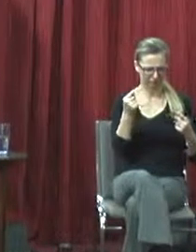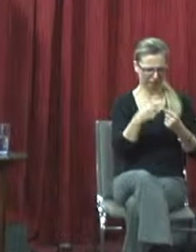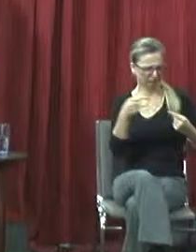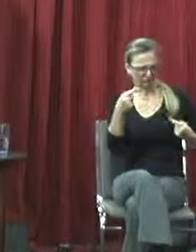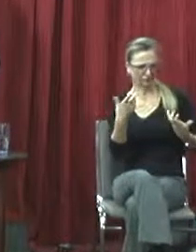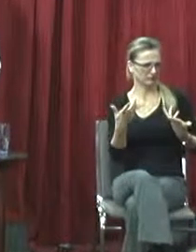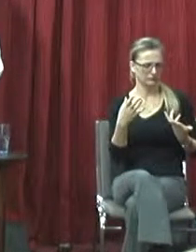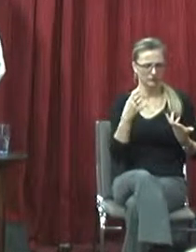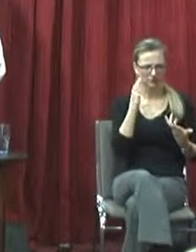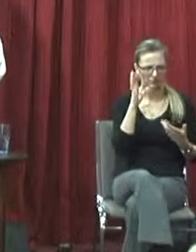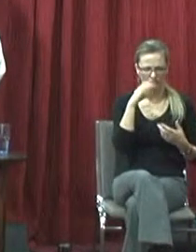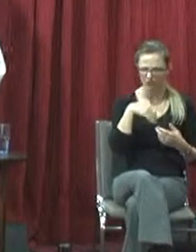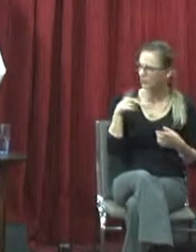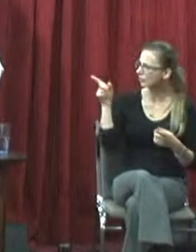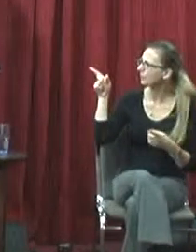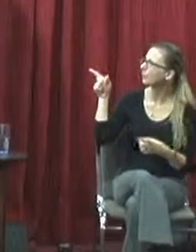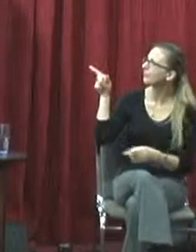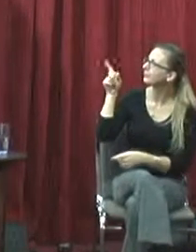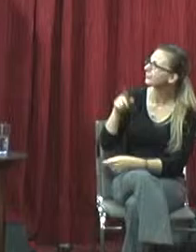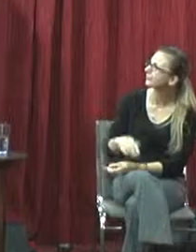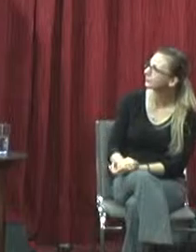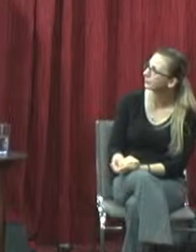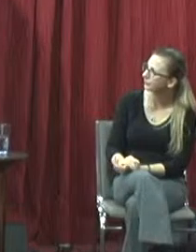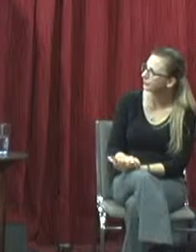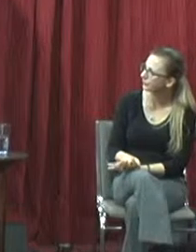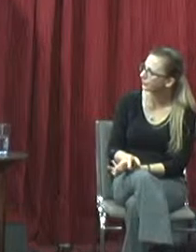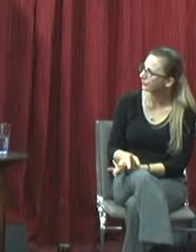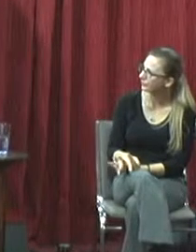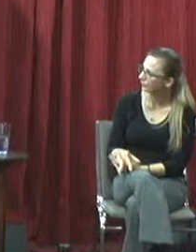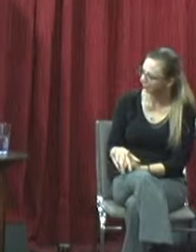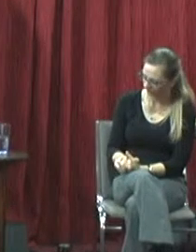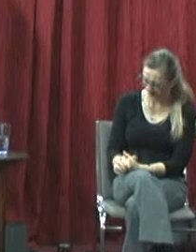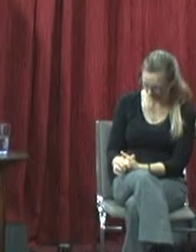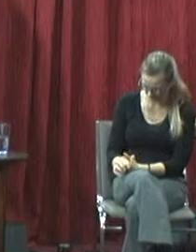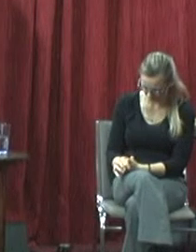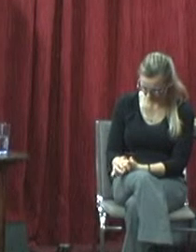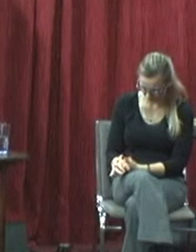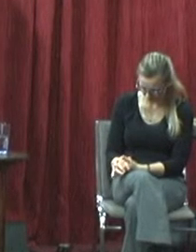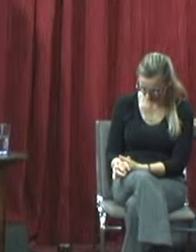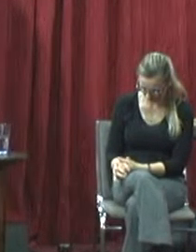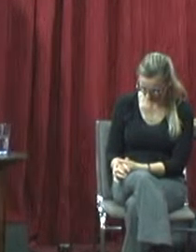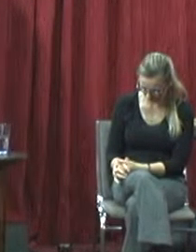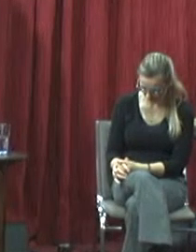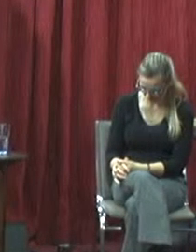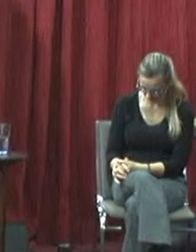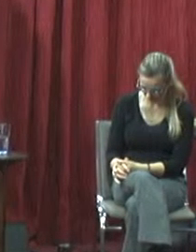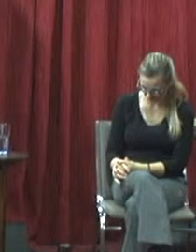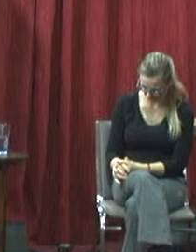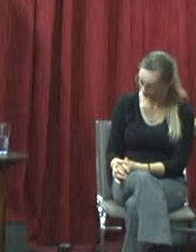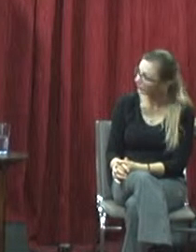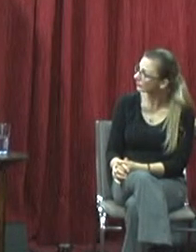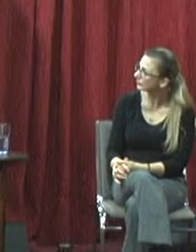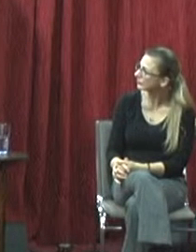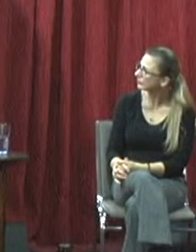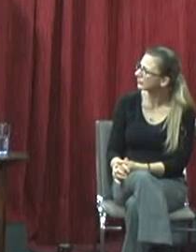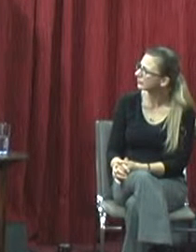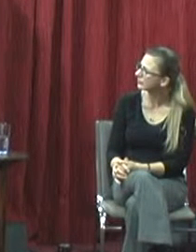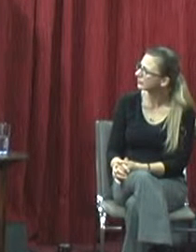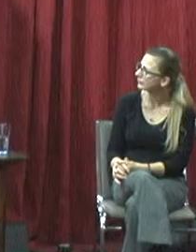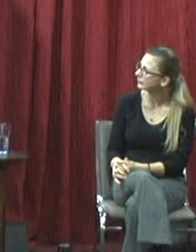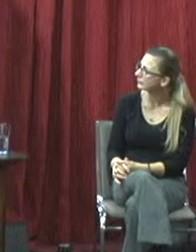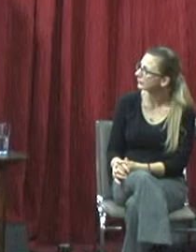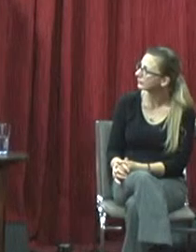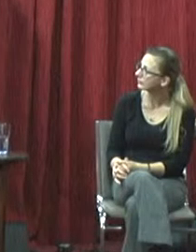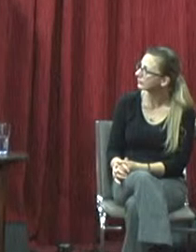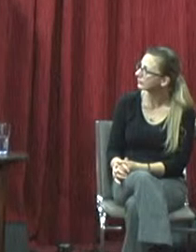Verse 27, and whoever wants to be first must be your slave. For the Son of Man did not come to